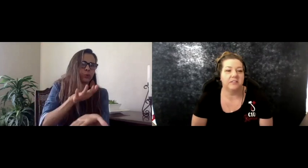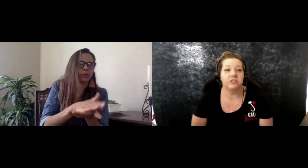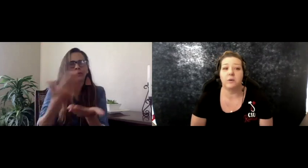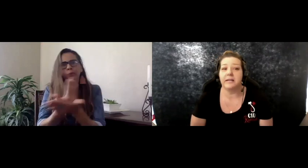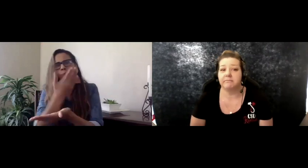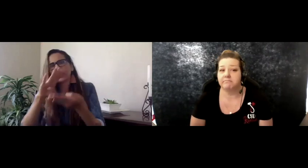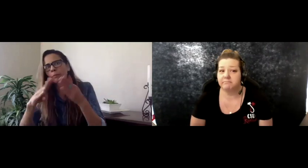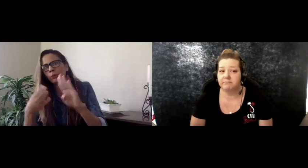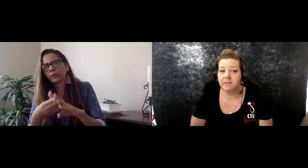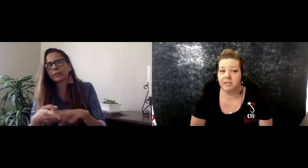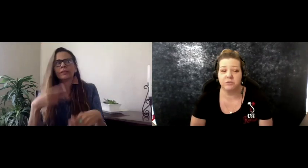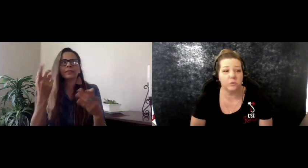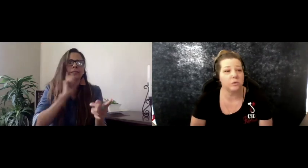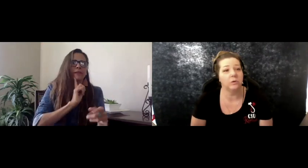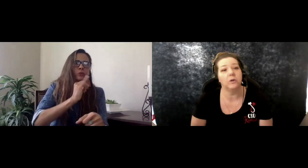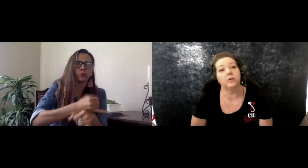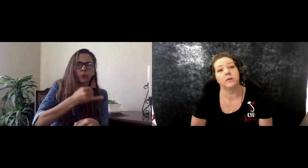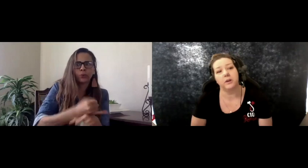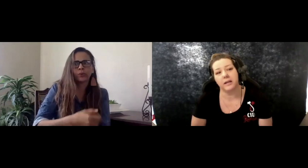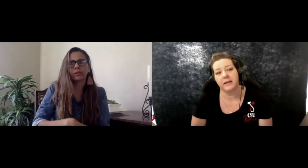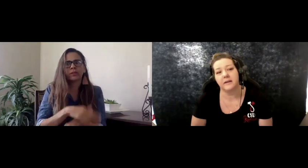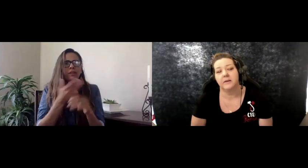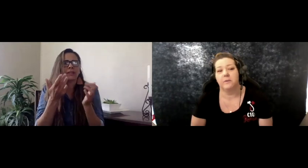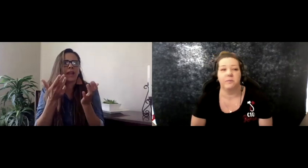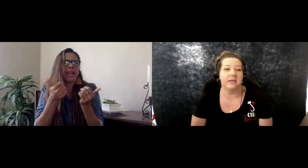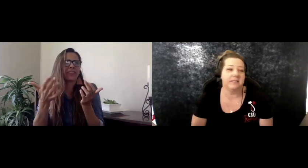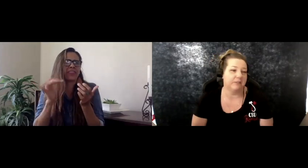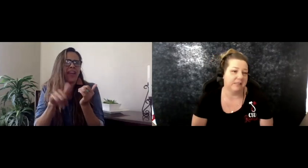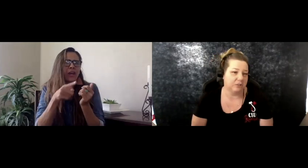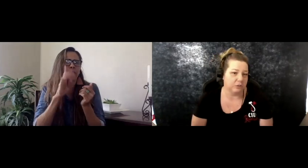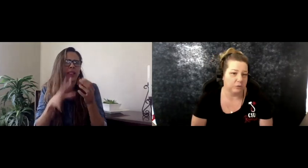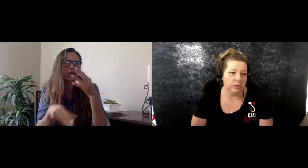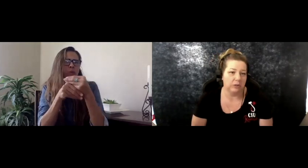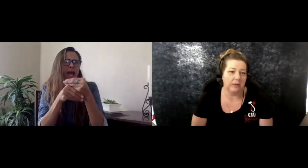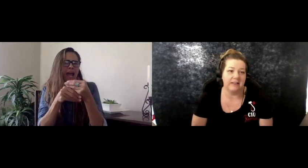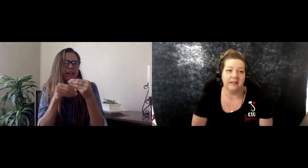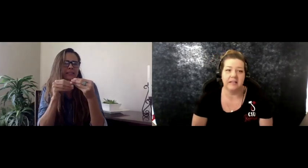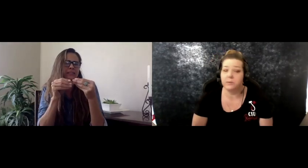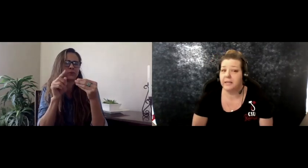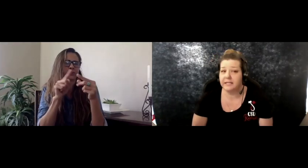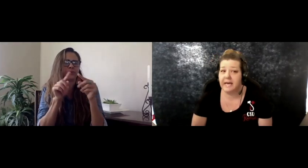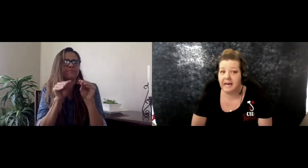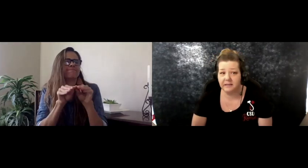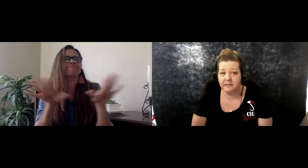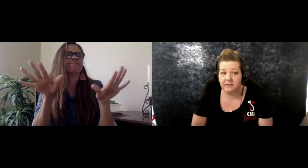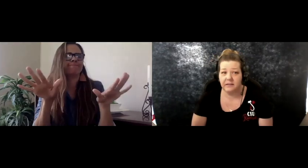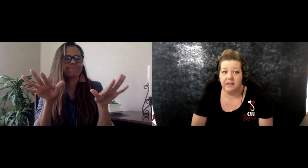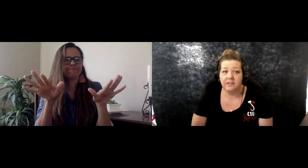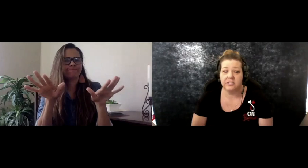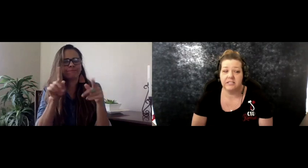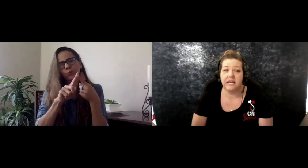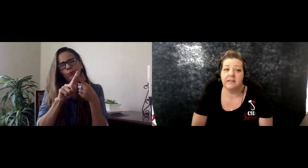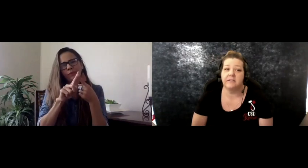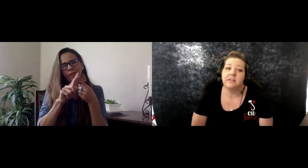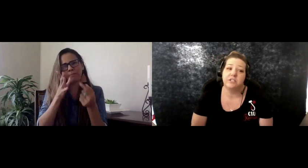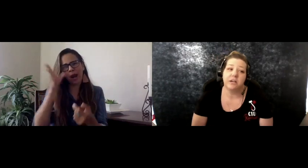that's joining a new school or a new community, whether it be a deaf residential school or anything that you would like to add, just